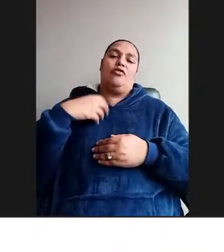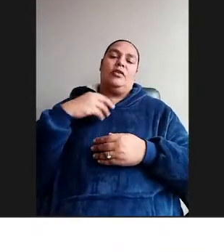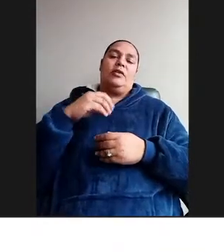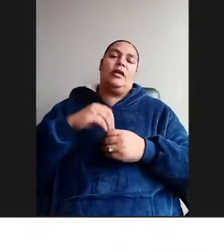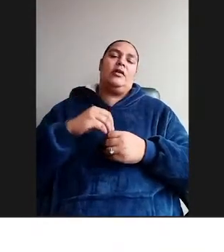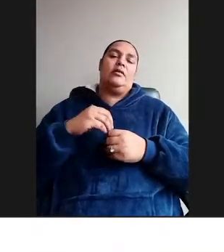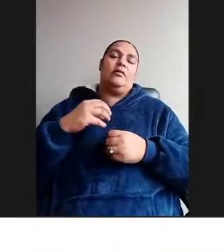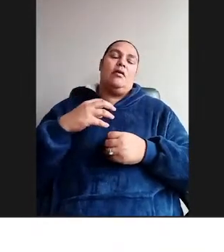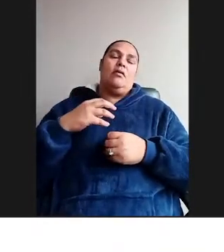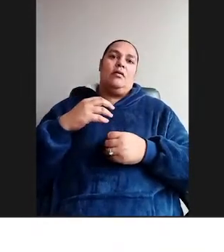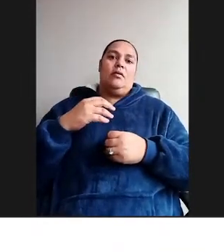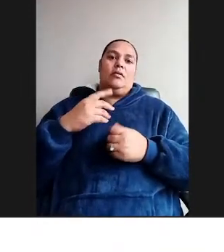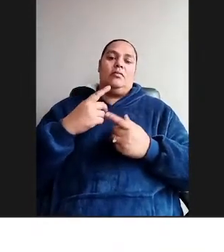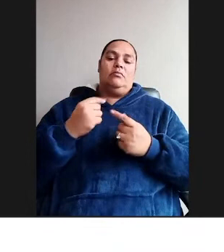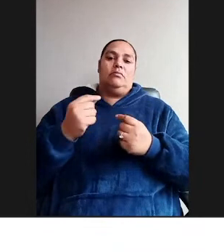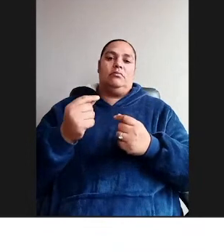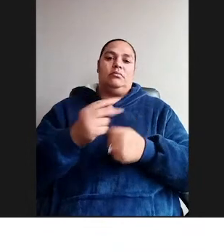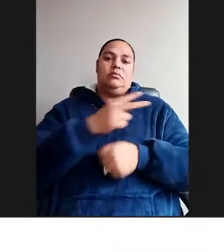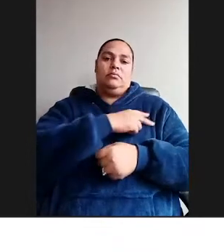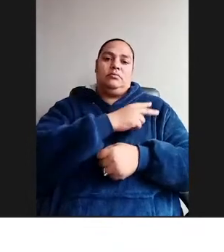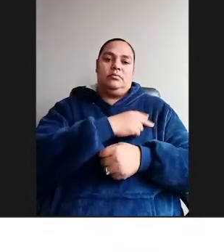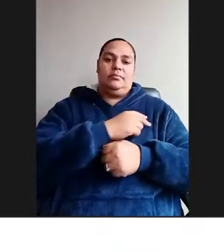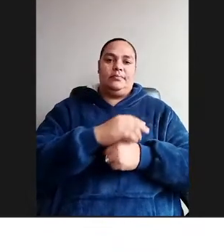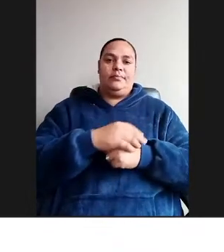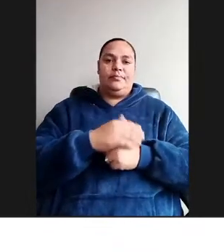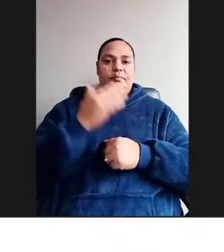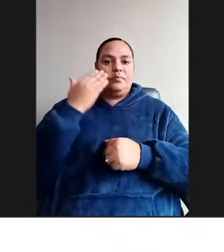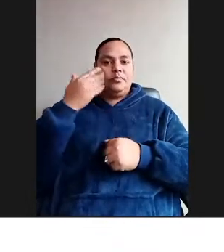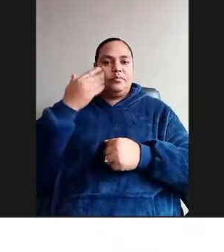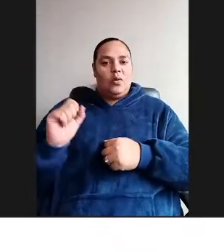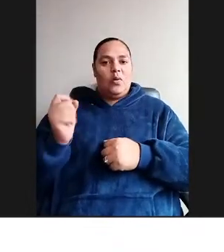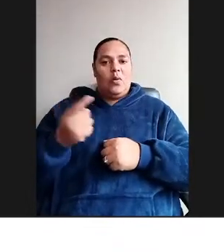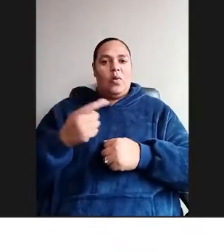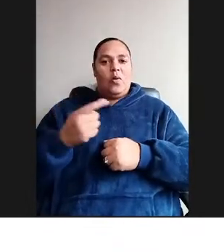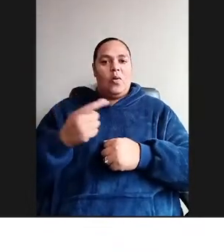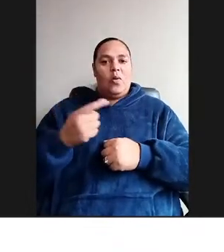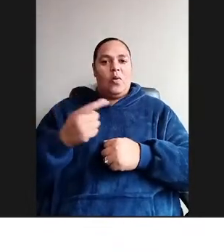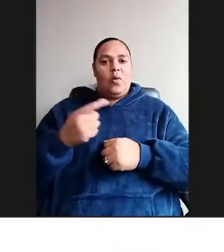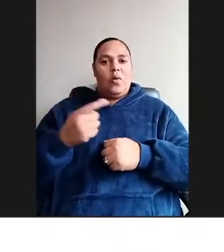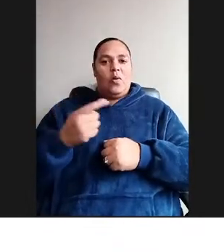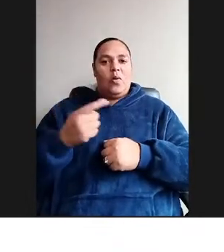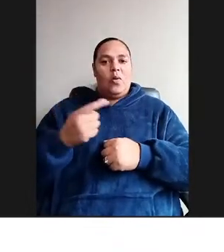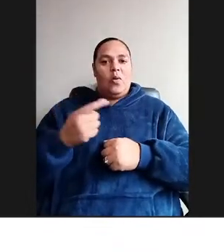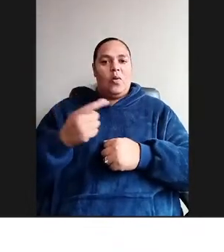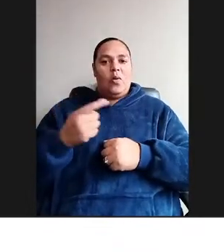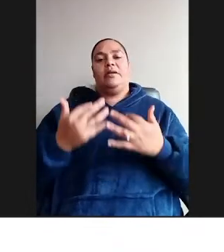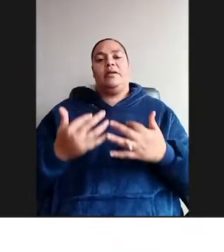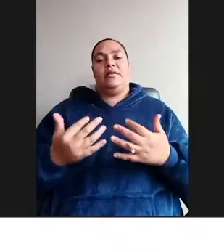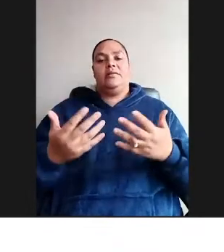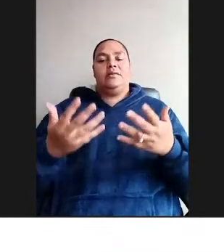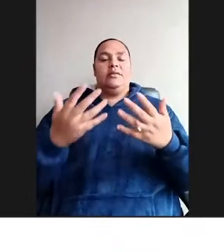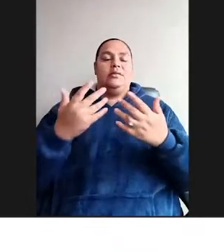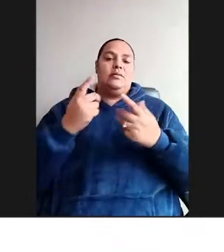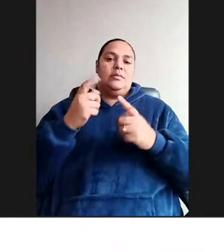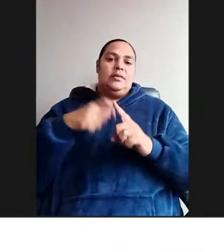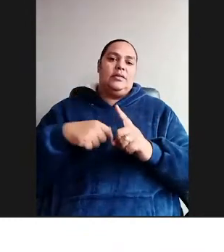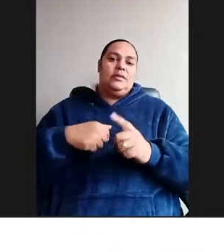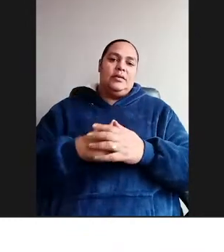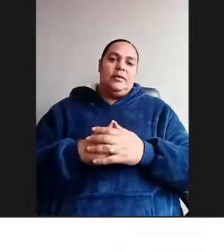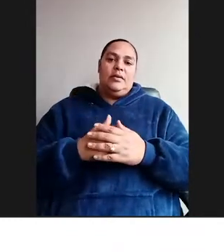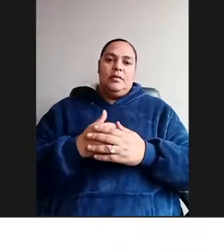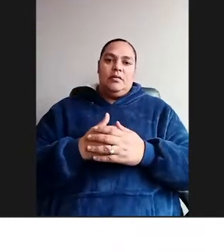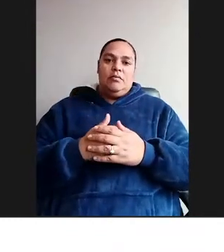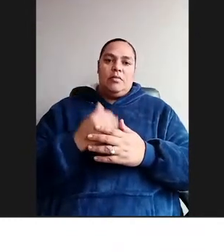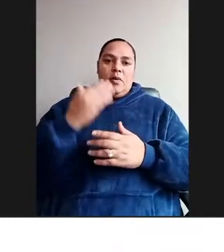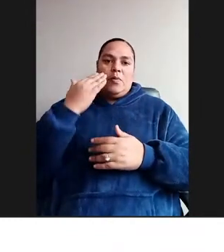Good morning, Chair. Good morning, SMT. Dawo Jawri, Manager Finance. Good morning, Chair. Kobe Skricker, Manager